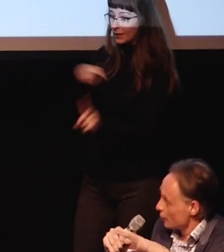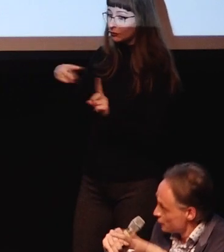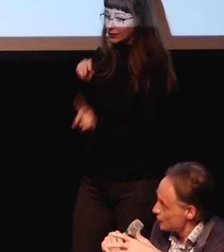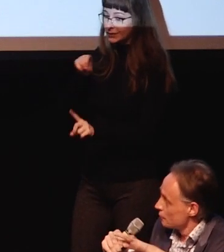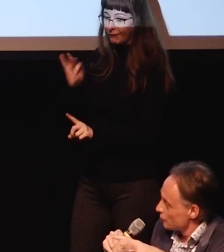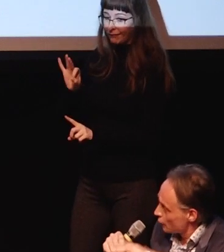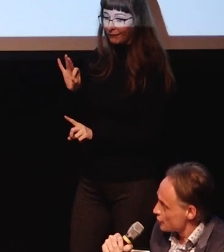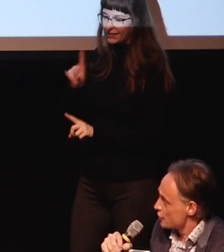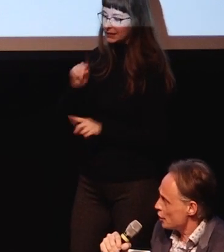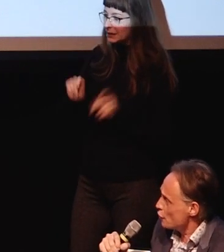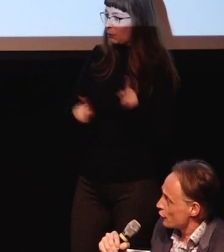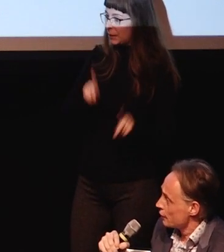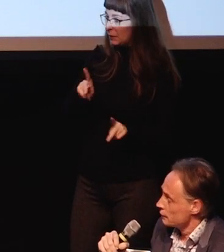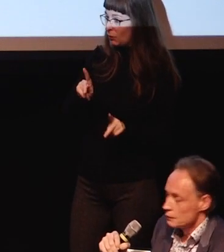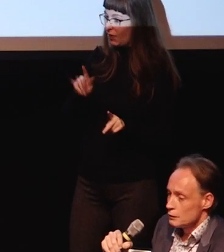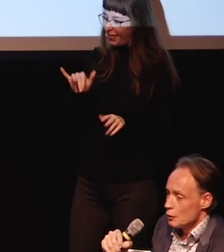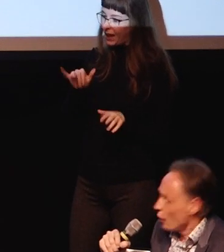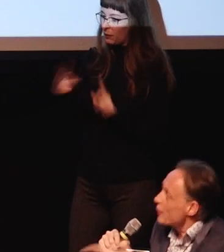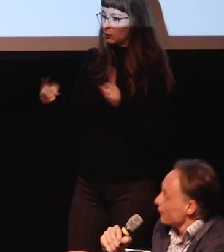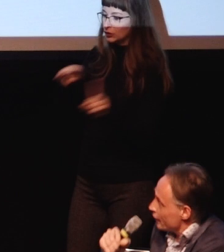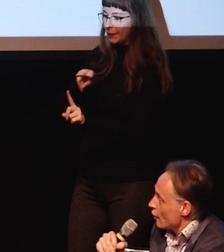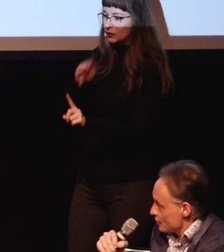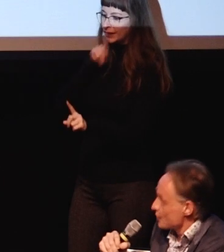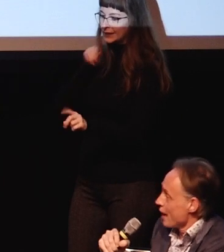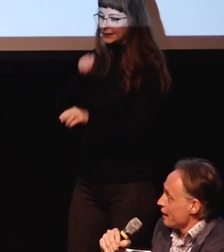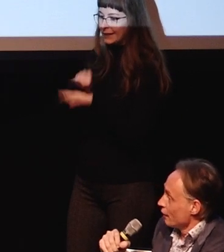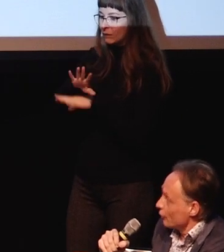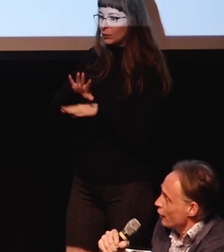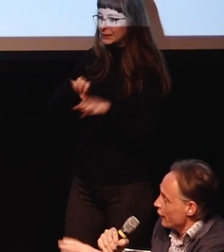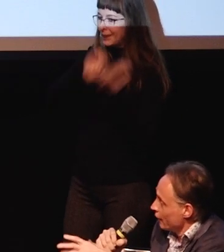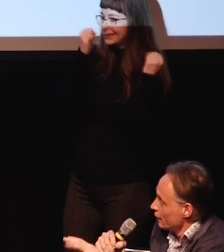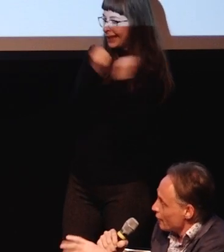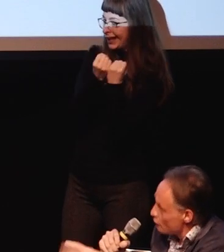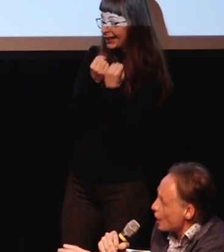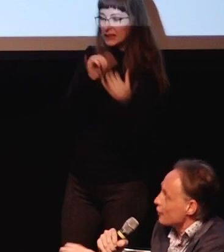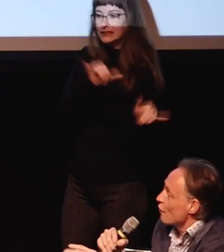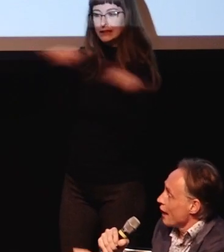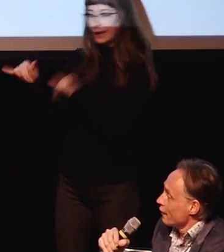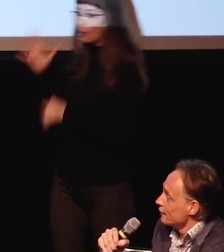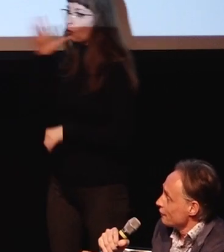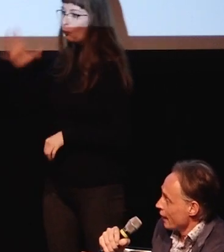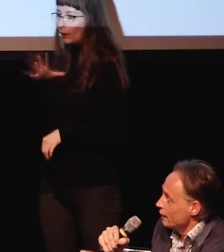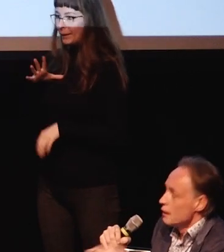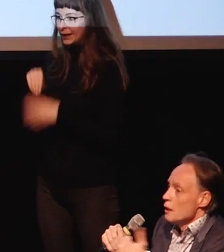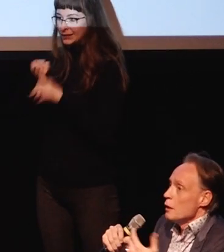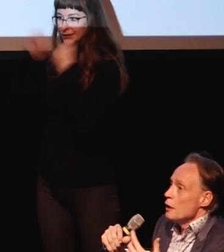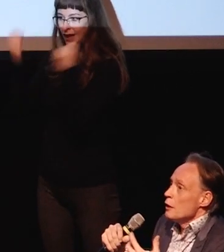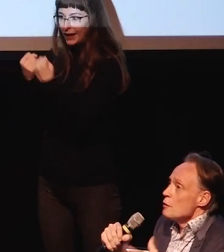how sometimes those are skewed. Women in our society are clearly objectified,